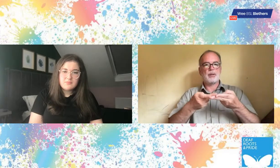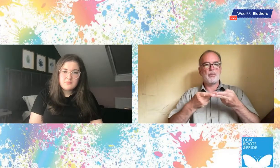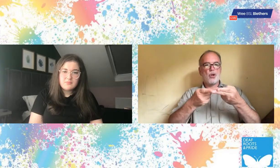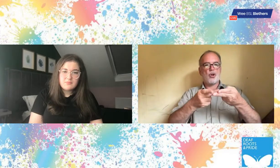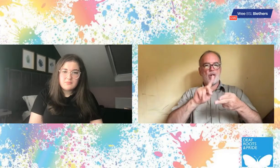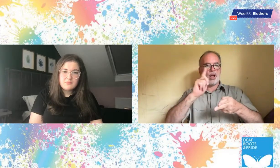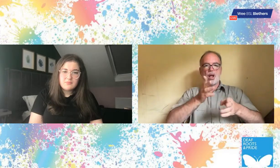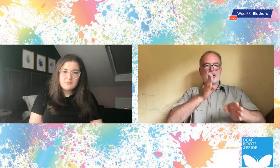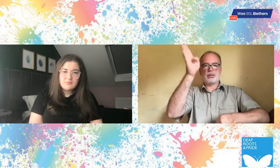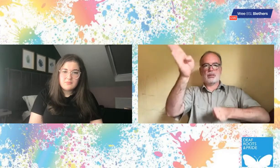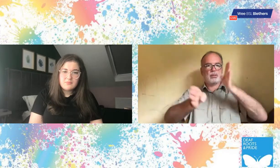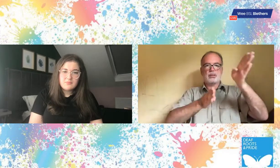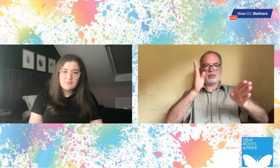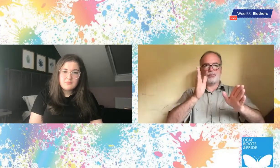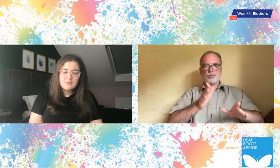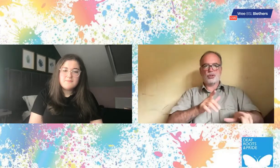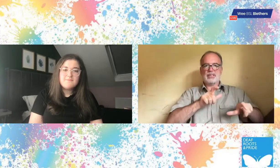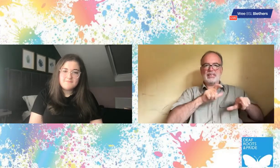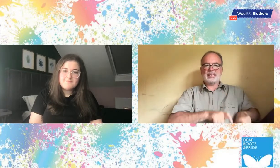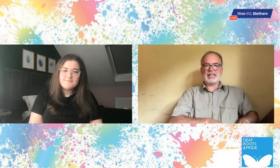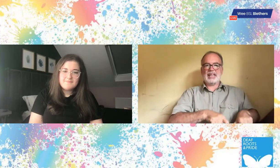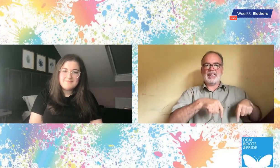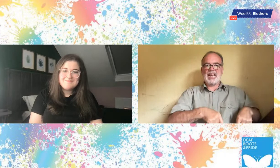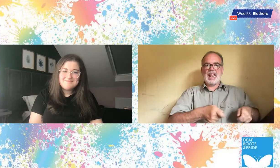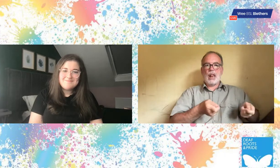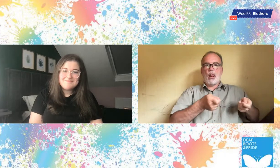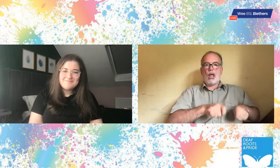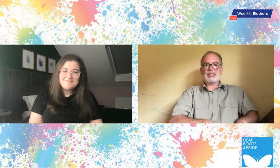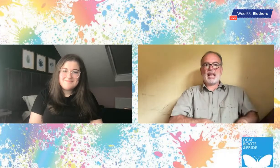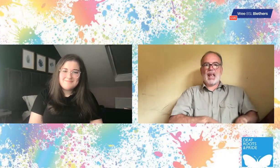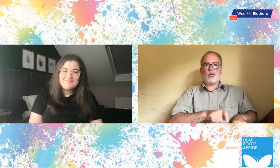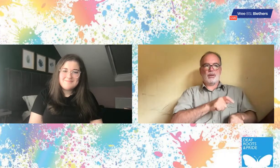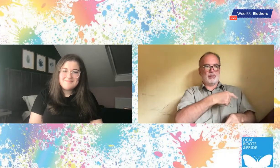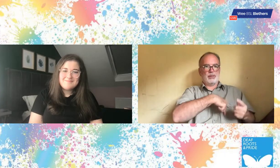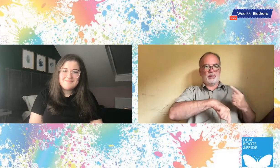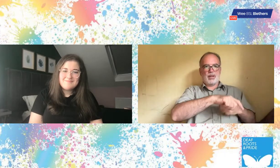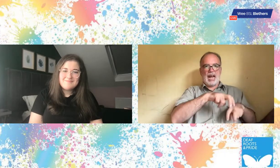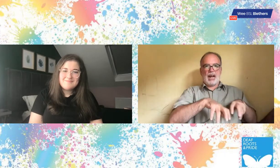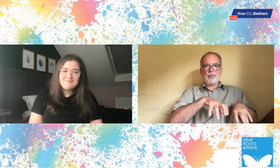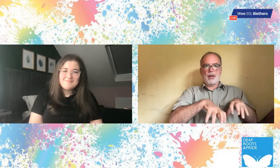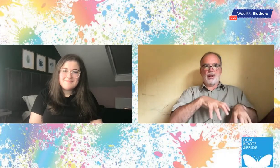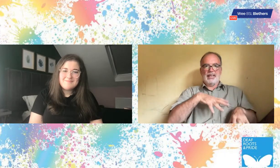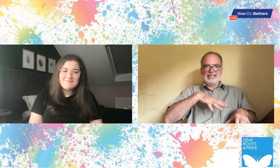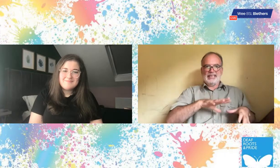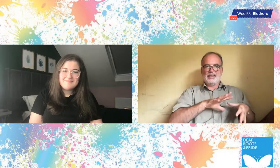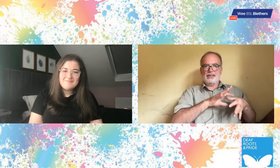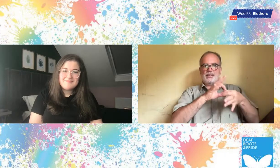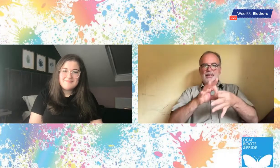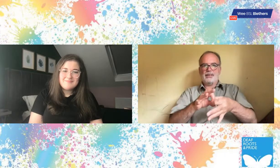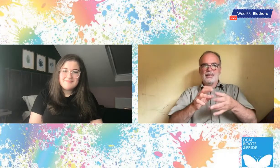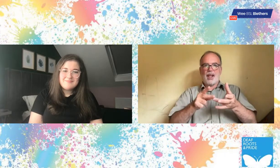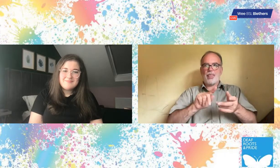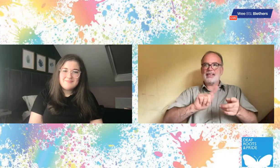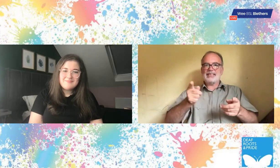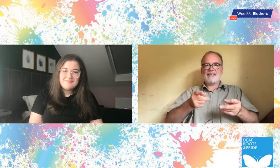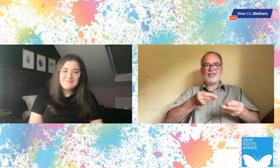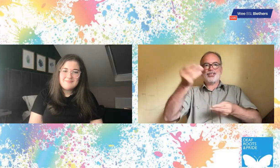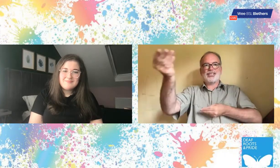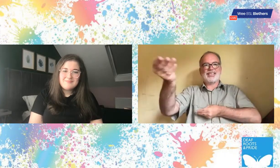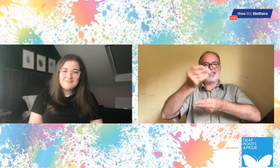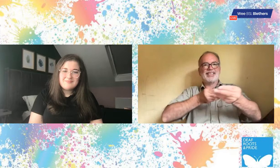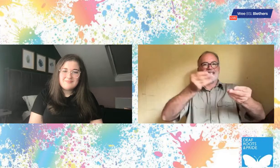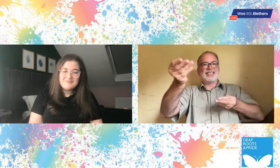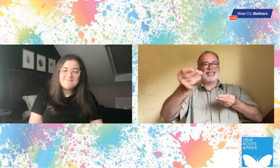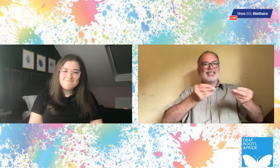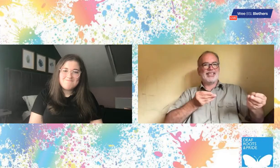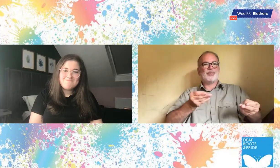I think the biggest challenges are transport, of course. You know, the animals. Okay. You know, we locked down